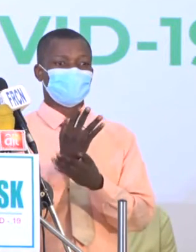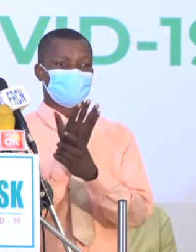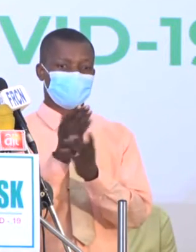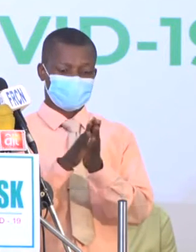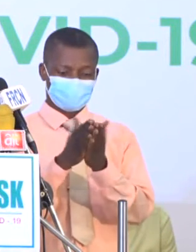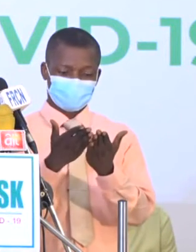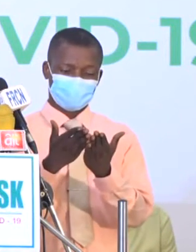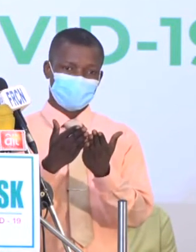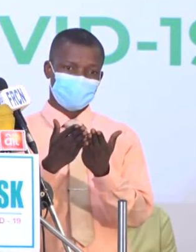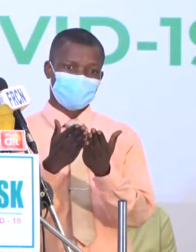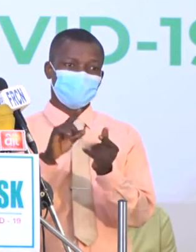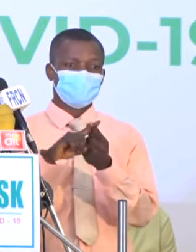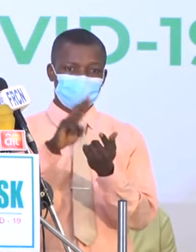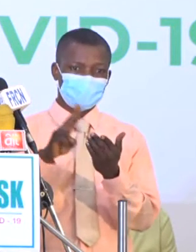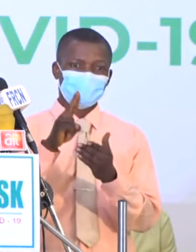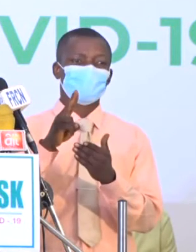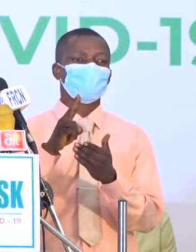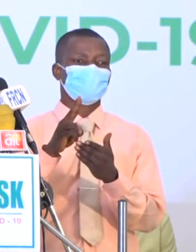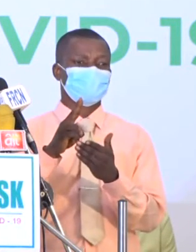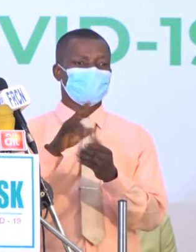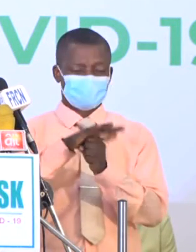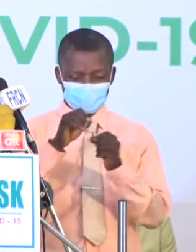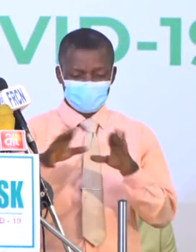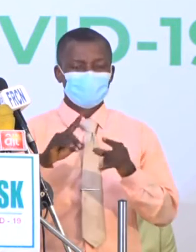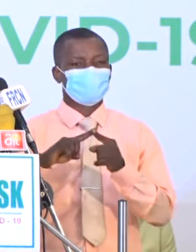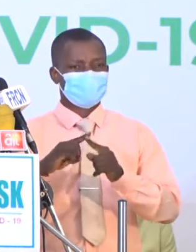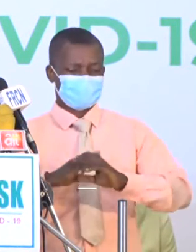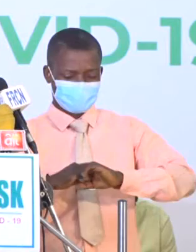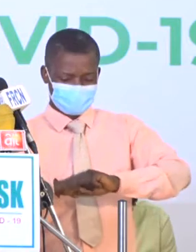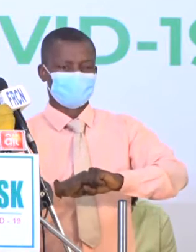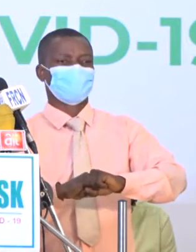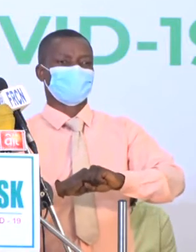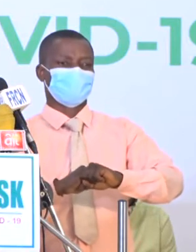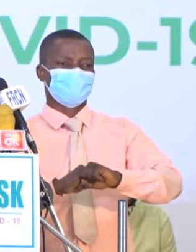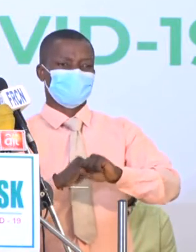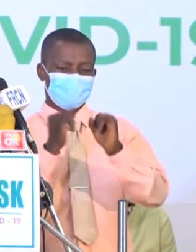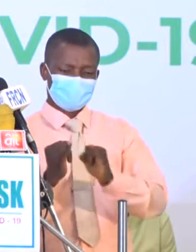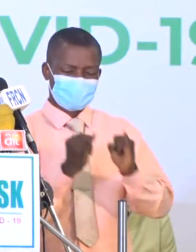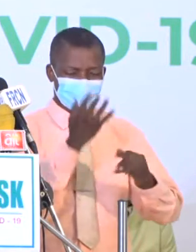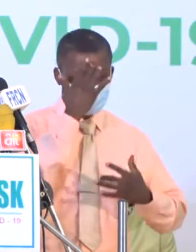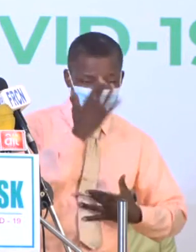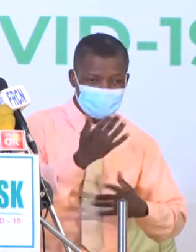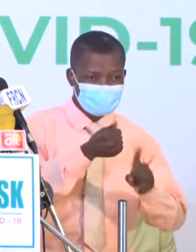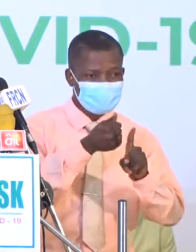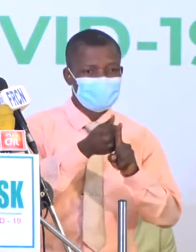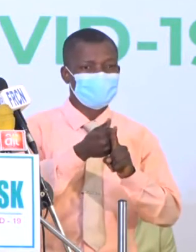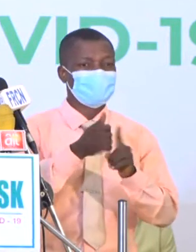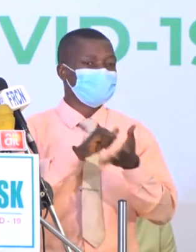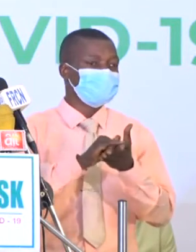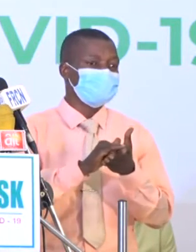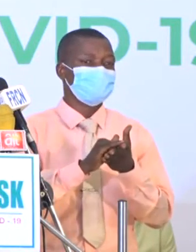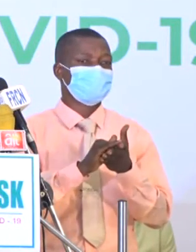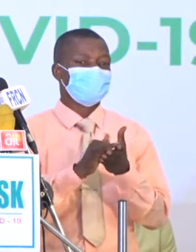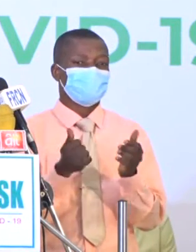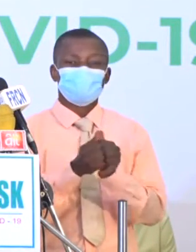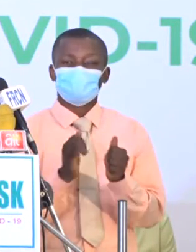home-based COVID-19 care is to guide the patient themselves, who will, according to our plan,